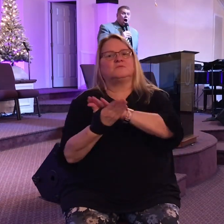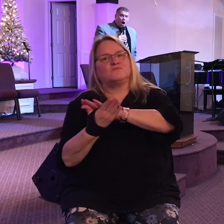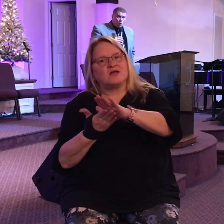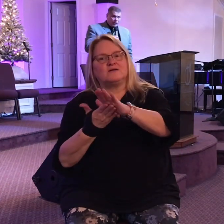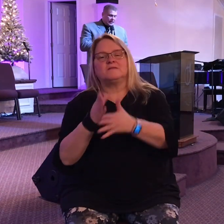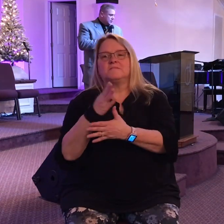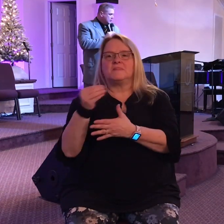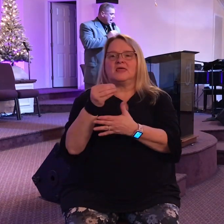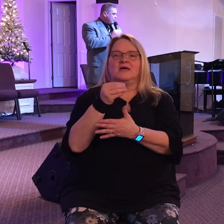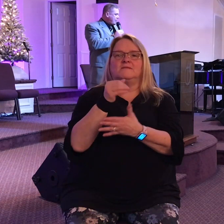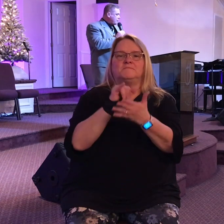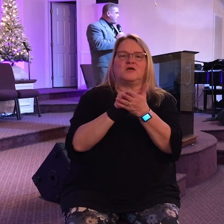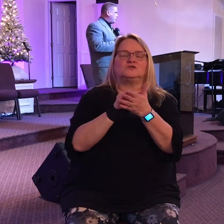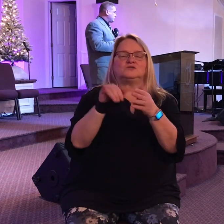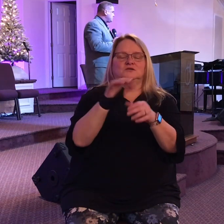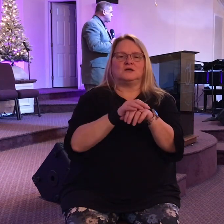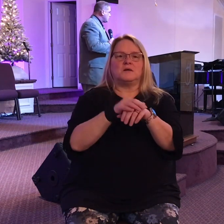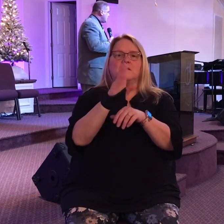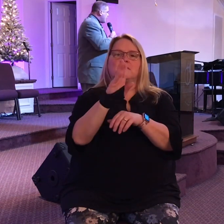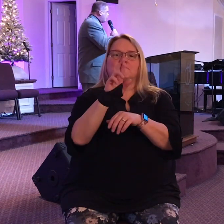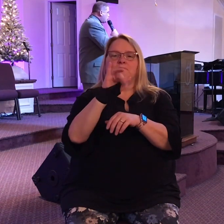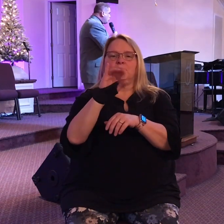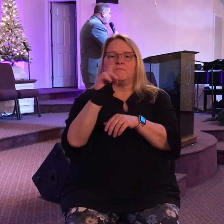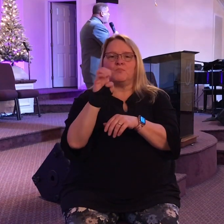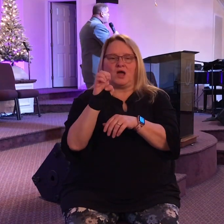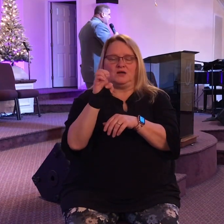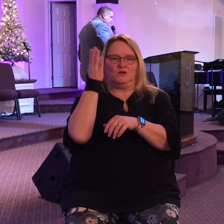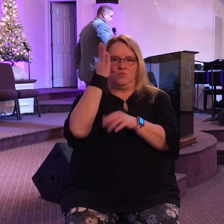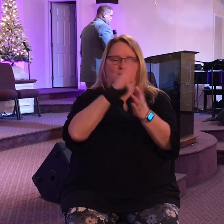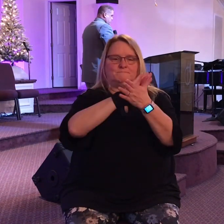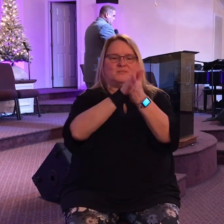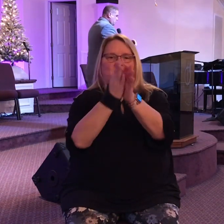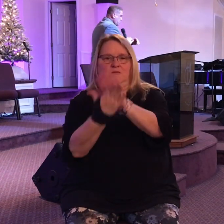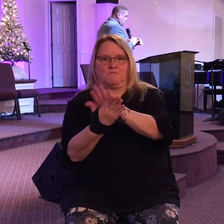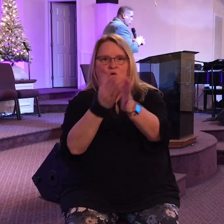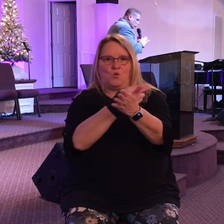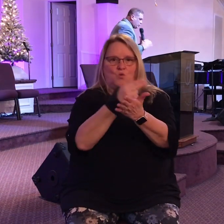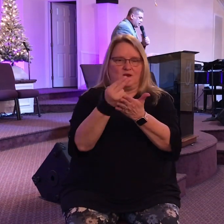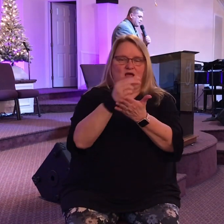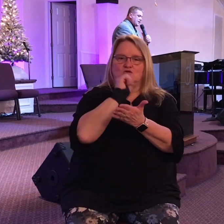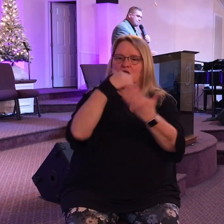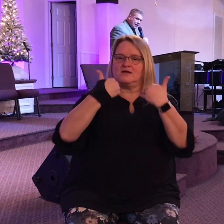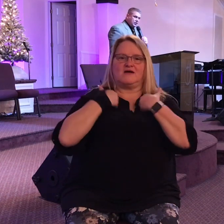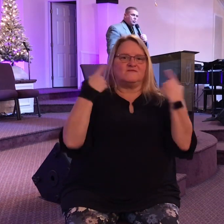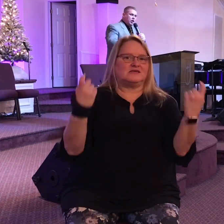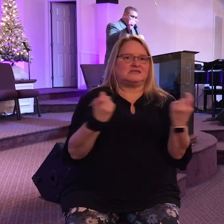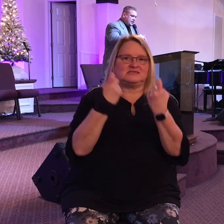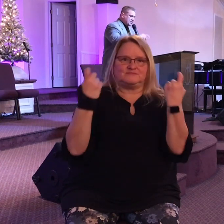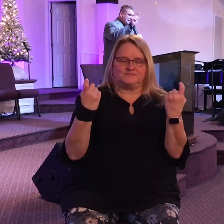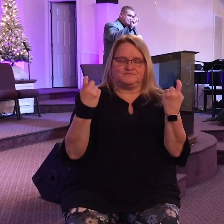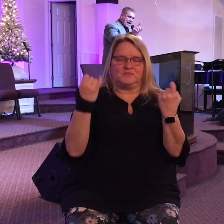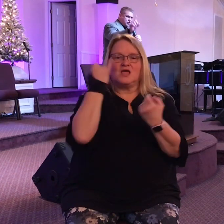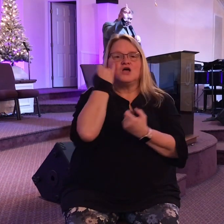will be holy and without fault. If you are a believer, you need to be committed to